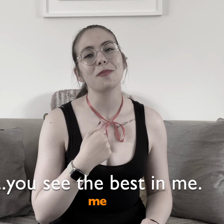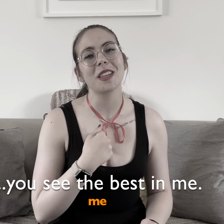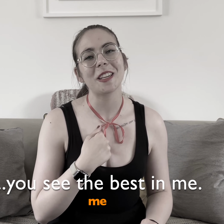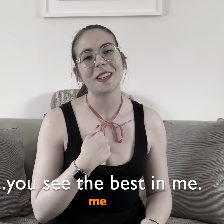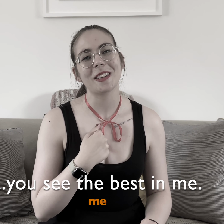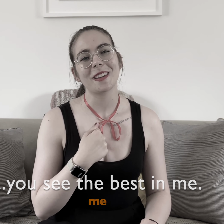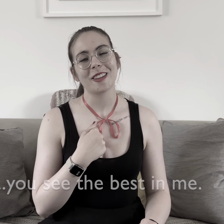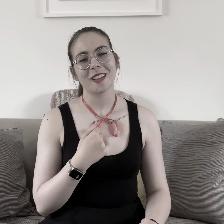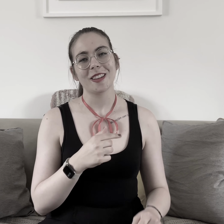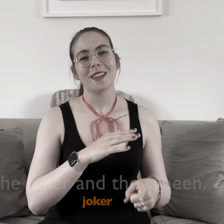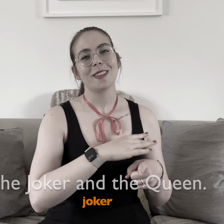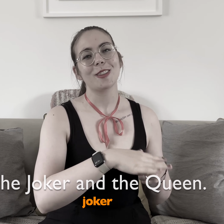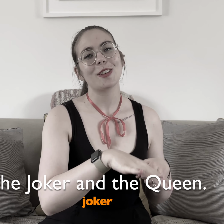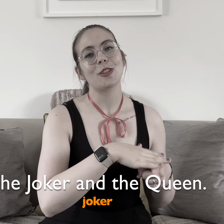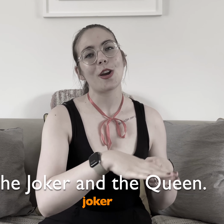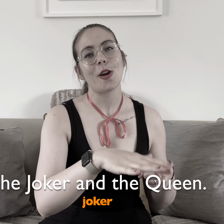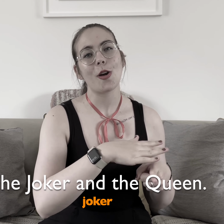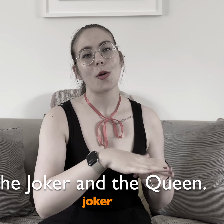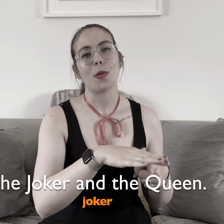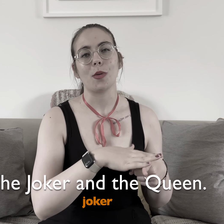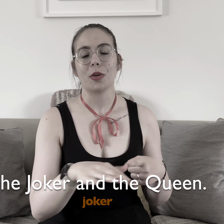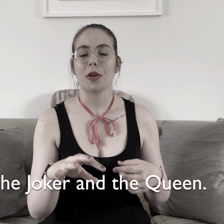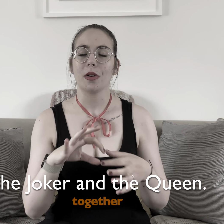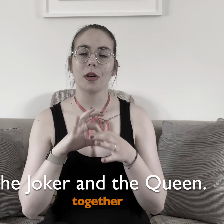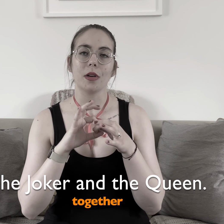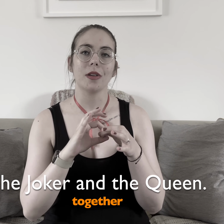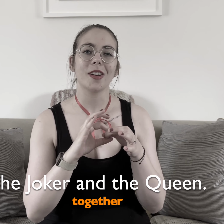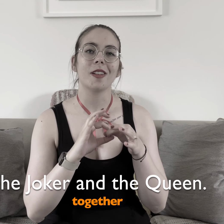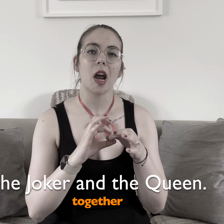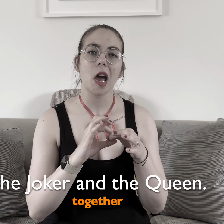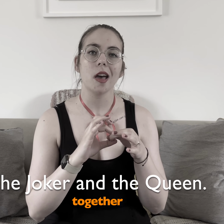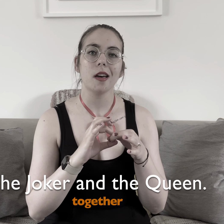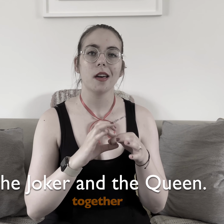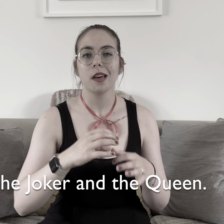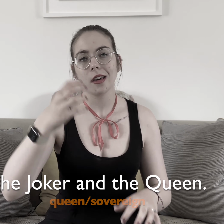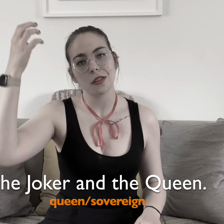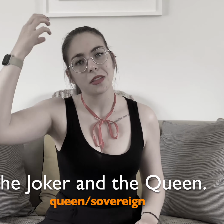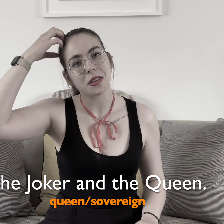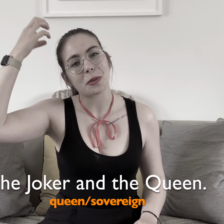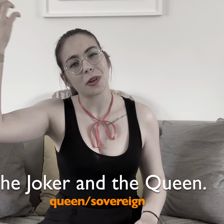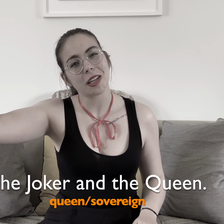me The joker and the queen